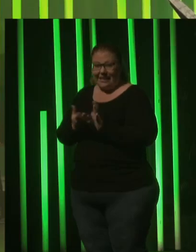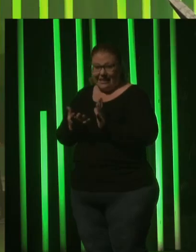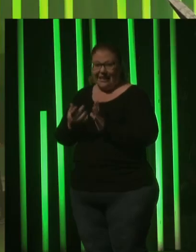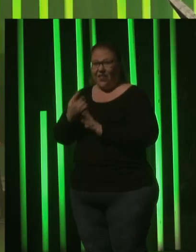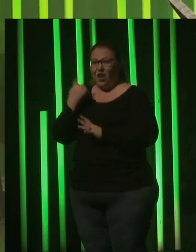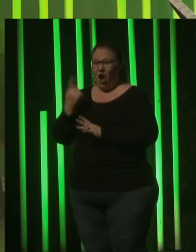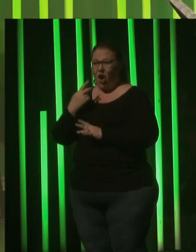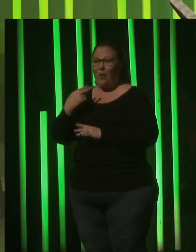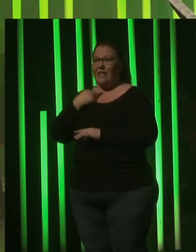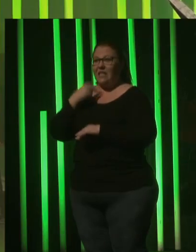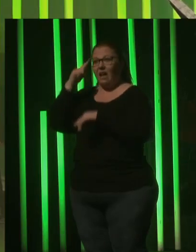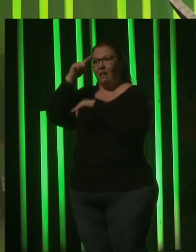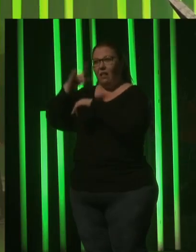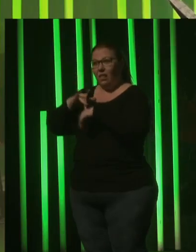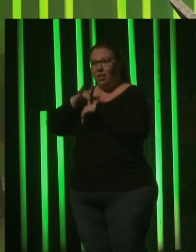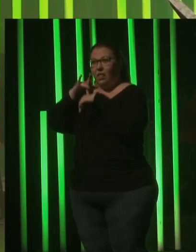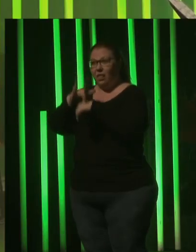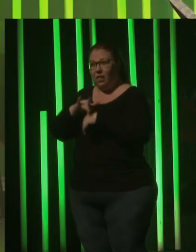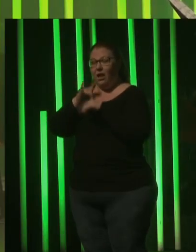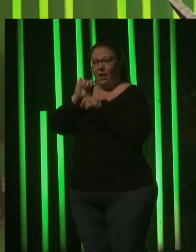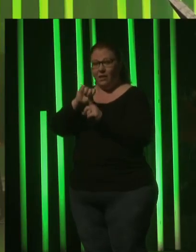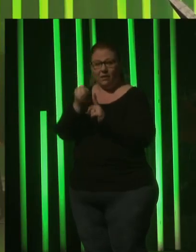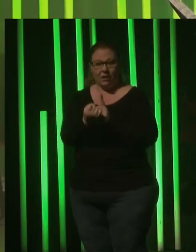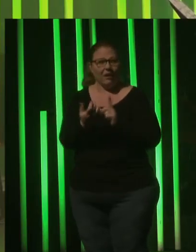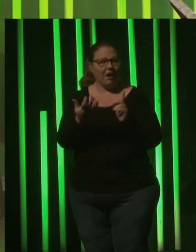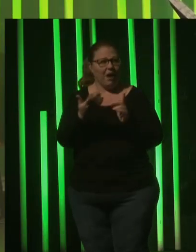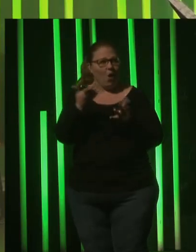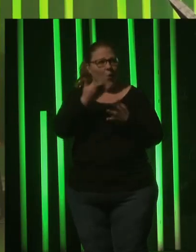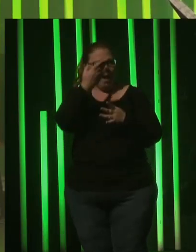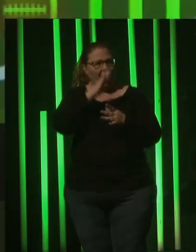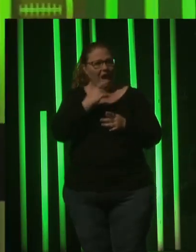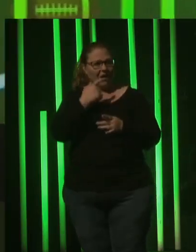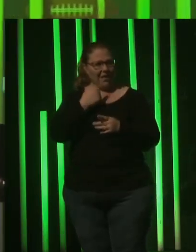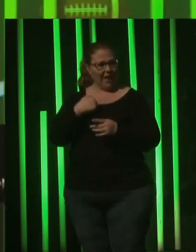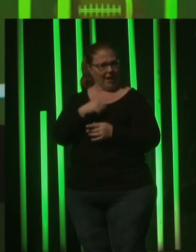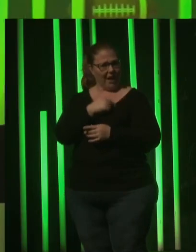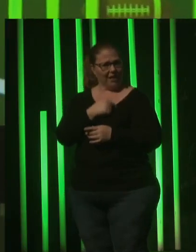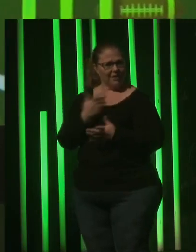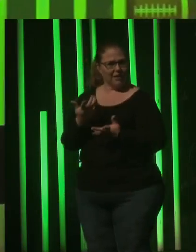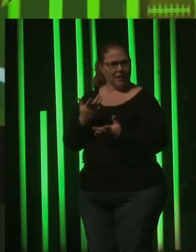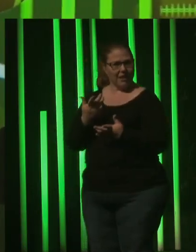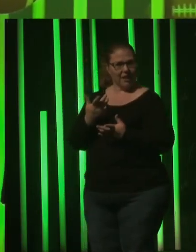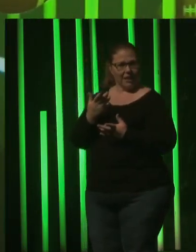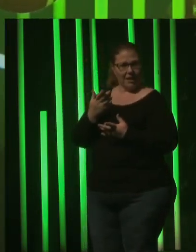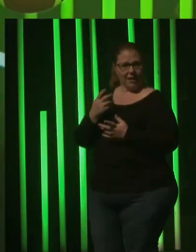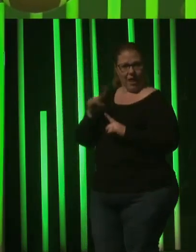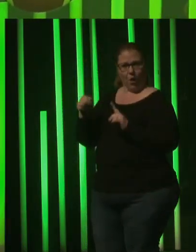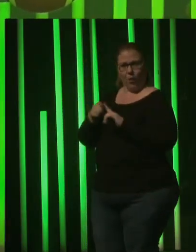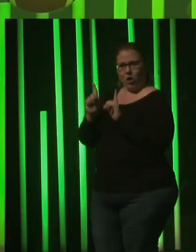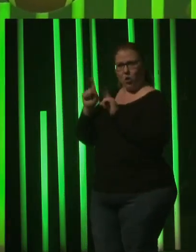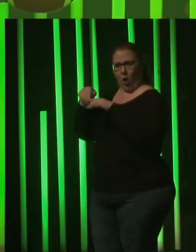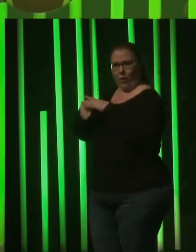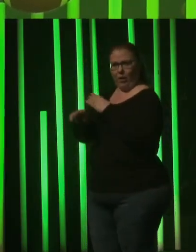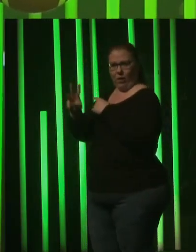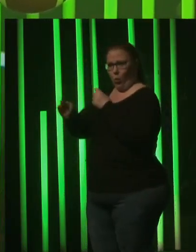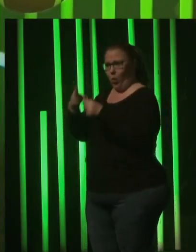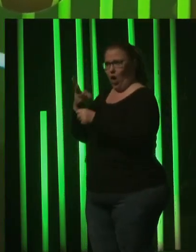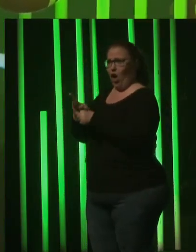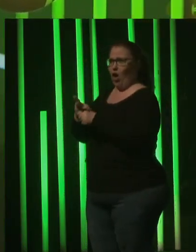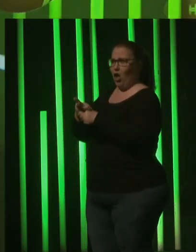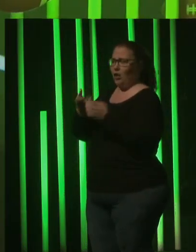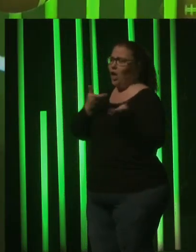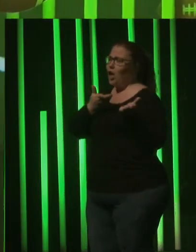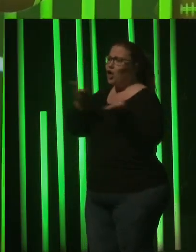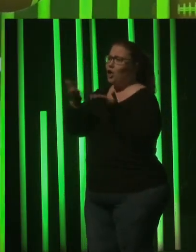they're always stuck in their condition. And what God says to us, I don't care, as you go into this world, you are ambassadors